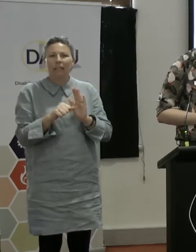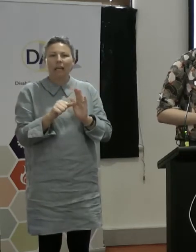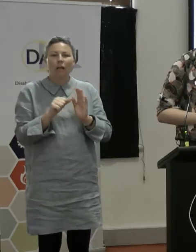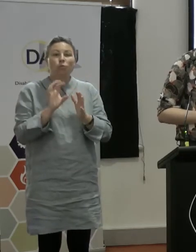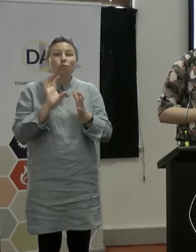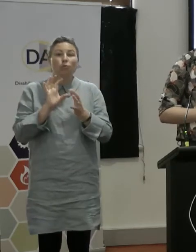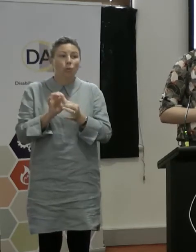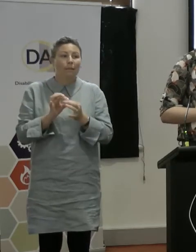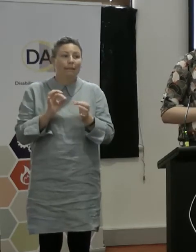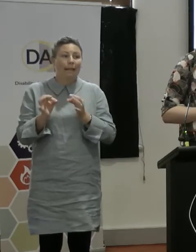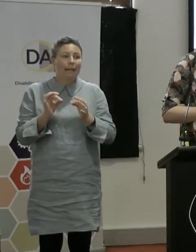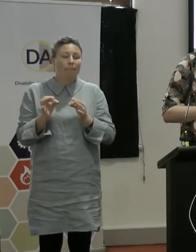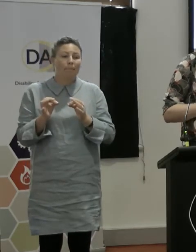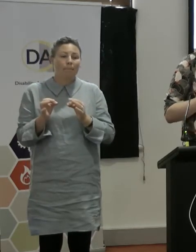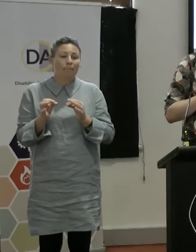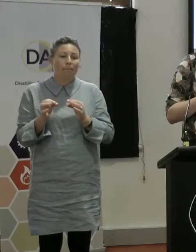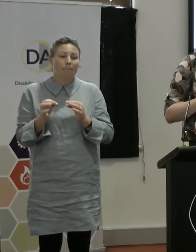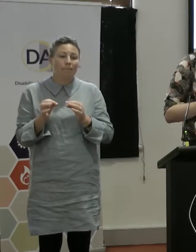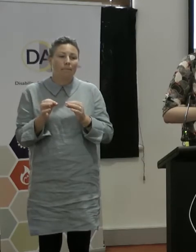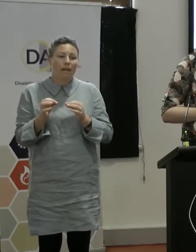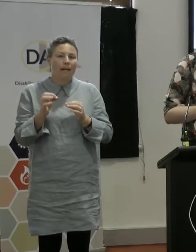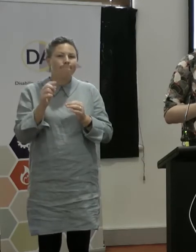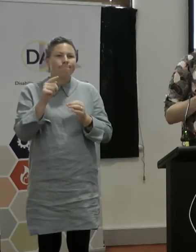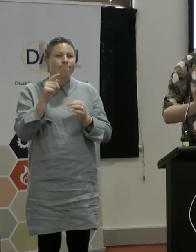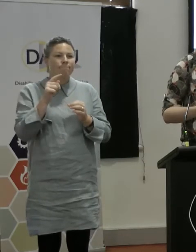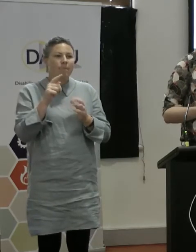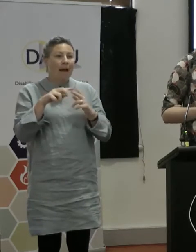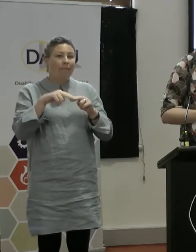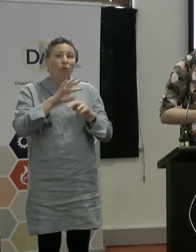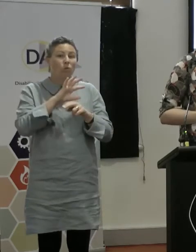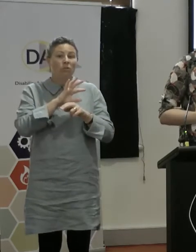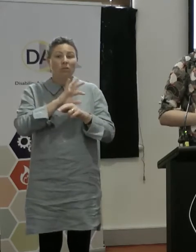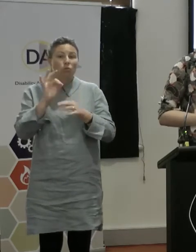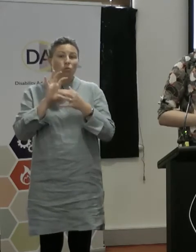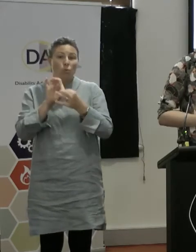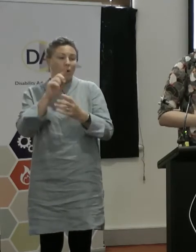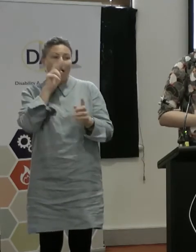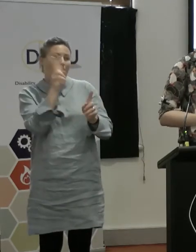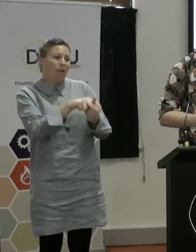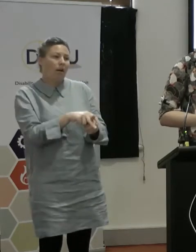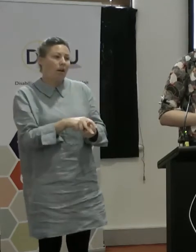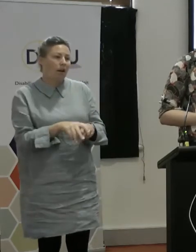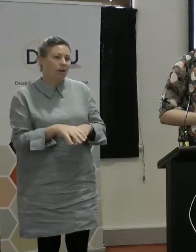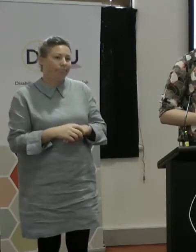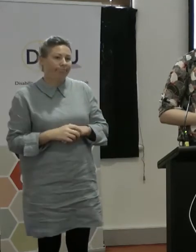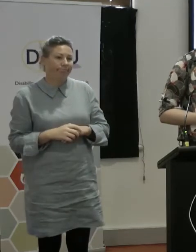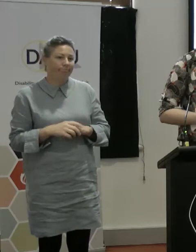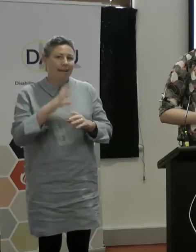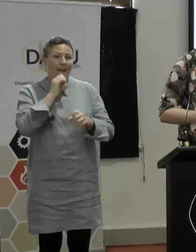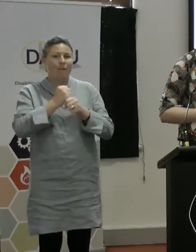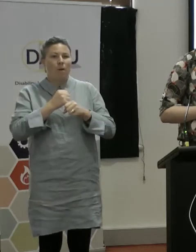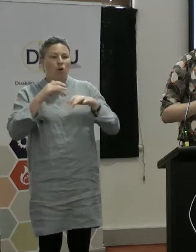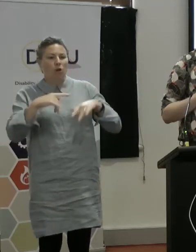redress scheme, at this stage if they don't join, you can't make an application in relation to them. There's no provision